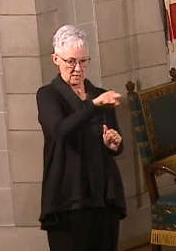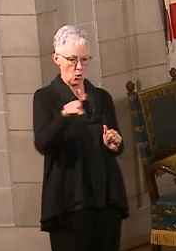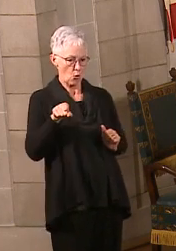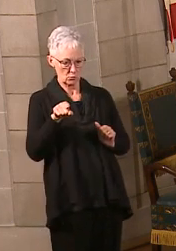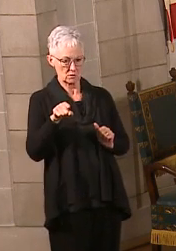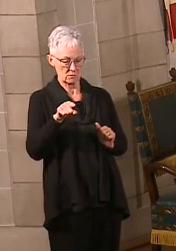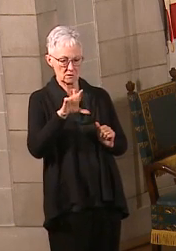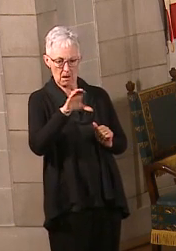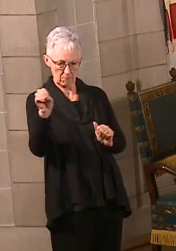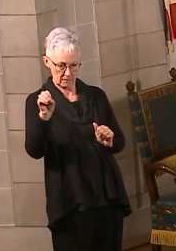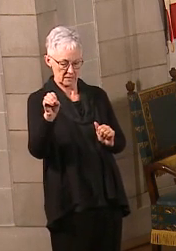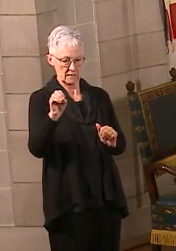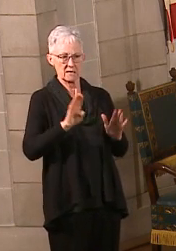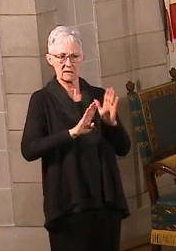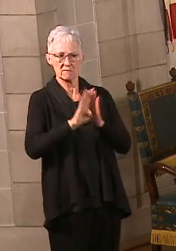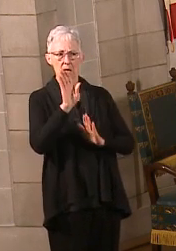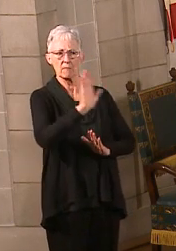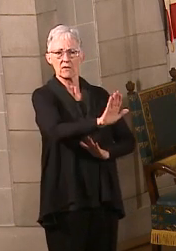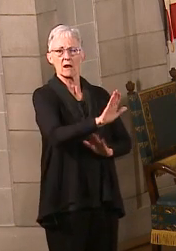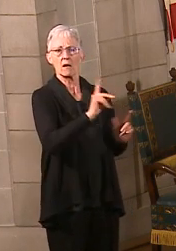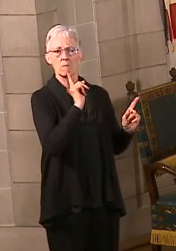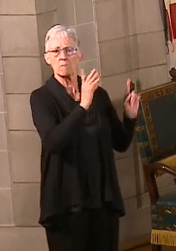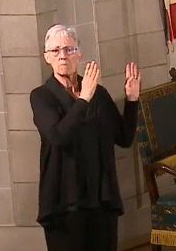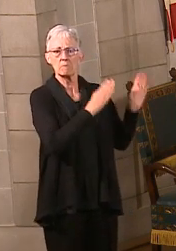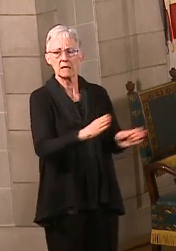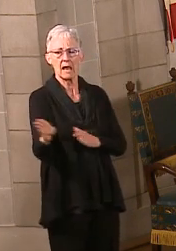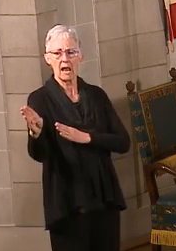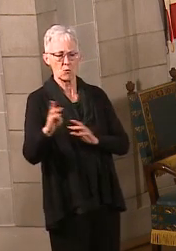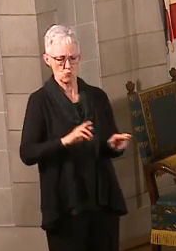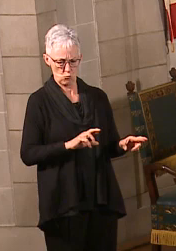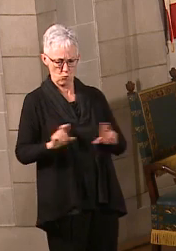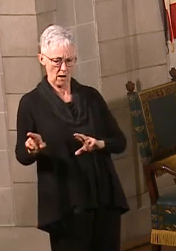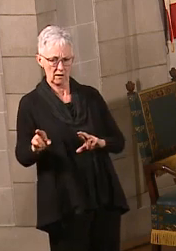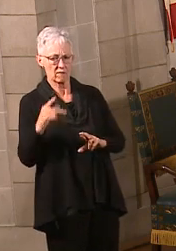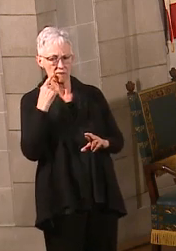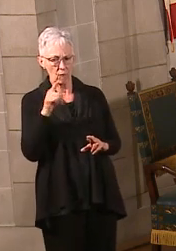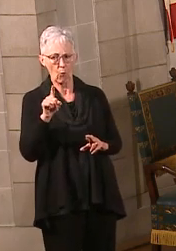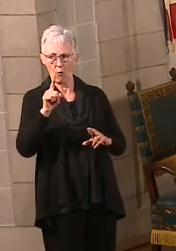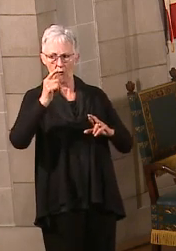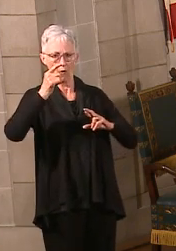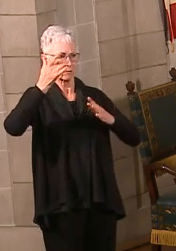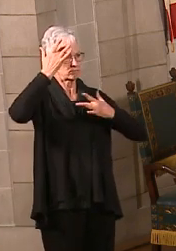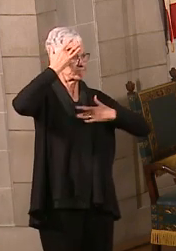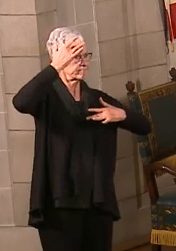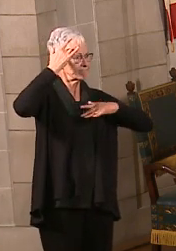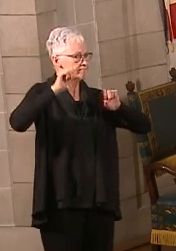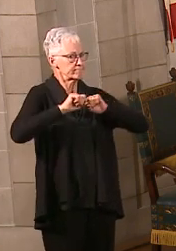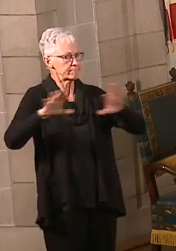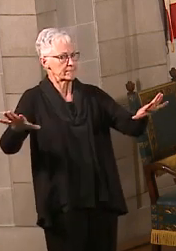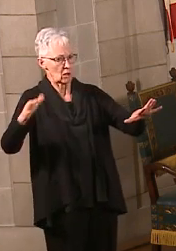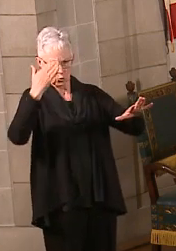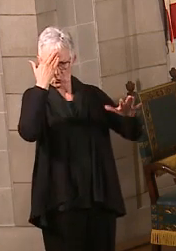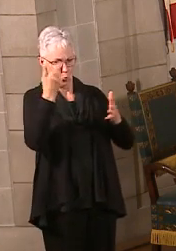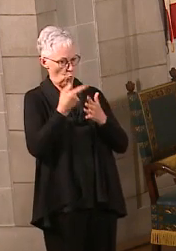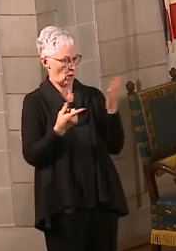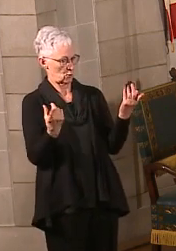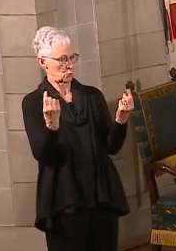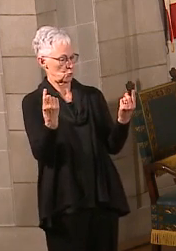development since the early years of this administration, and to apply, among many tactics, the opportunity for telework